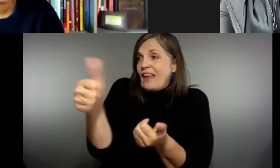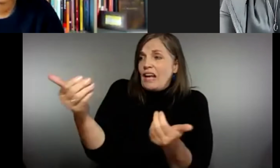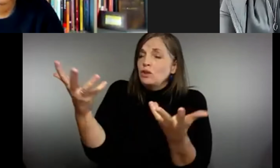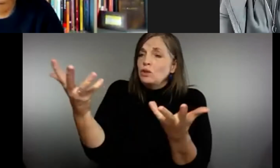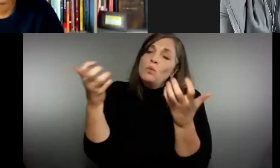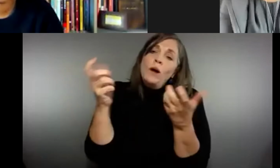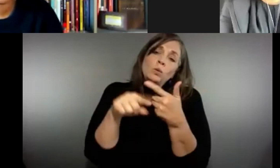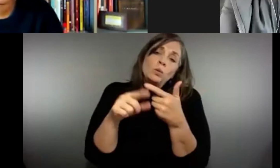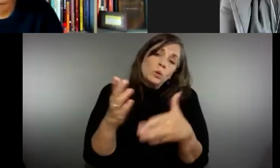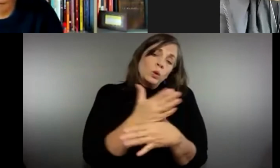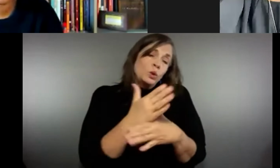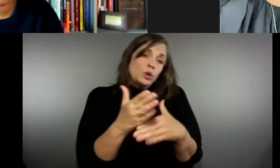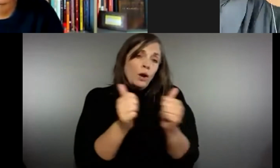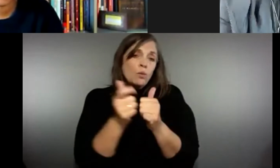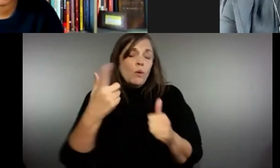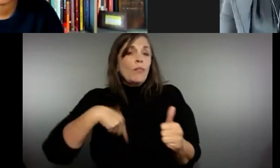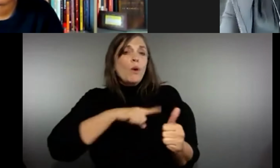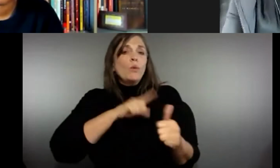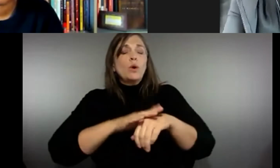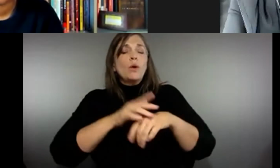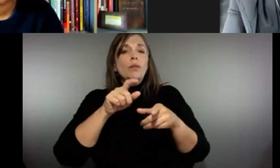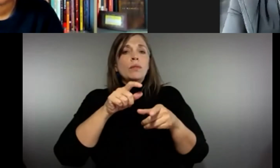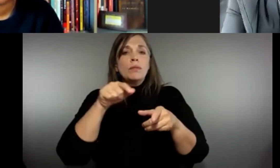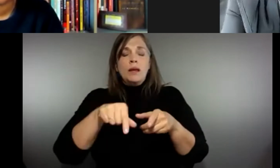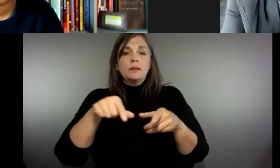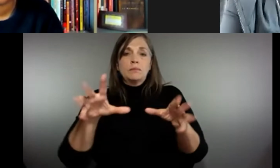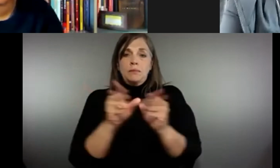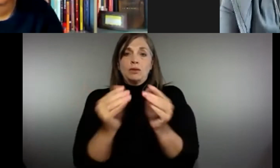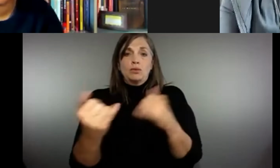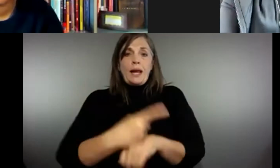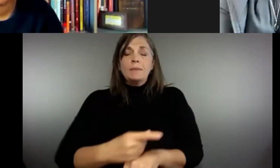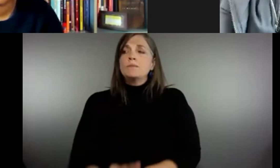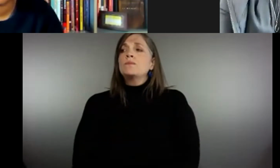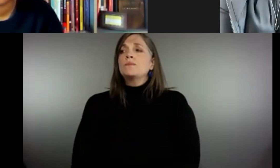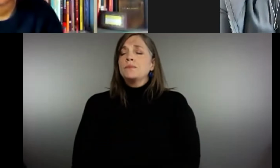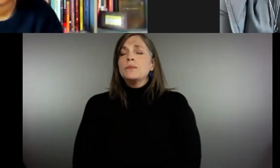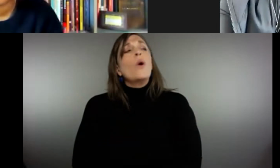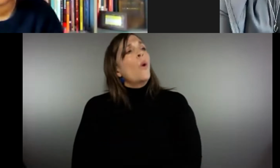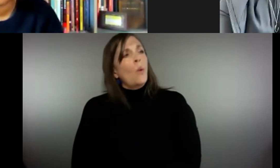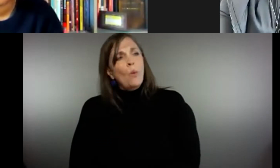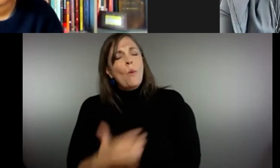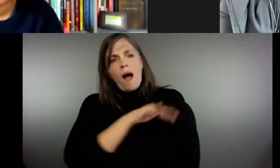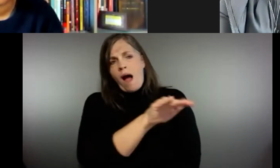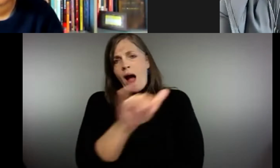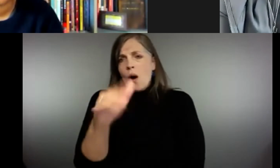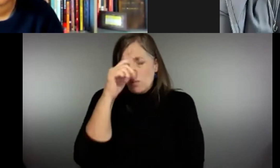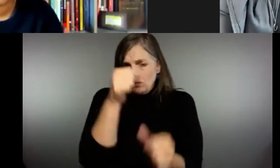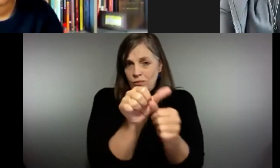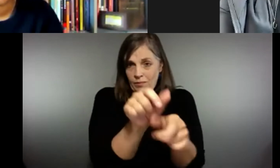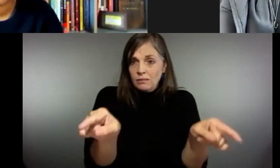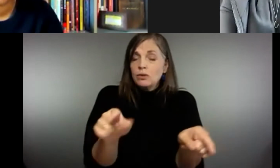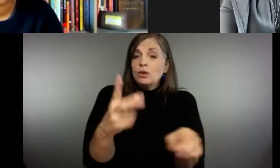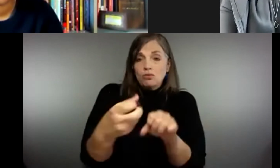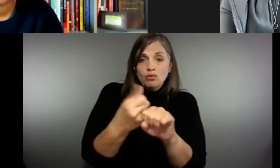to share with uh those on the call today yeah i mean i want to remind you all that uh two years ago